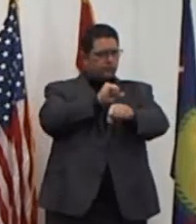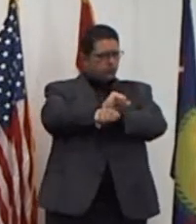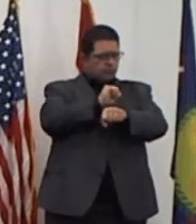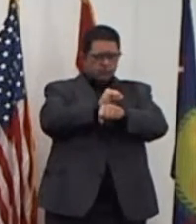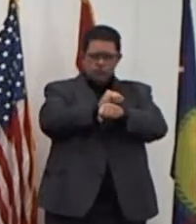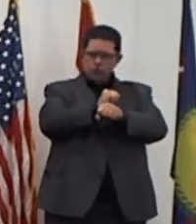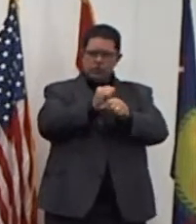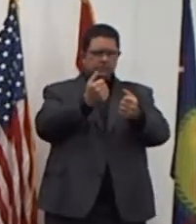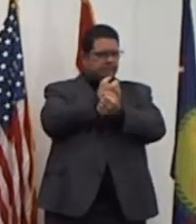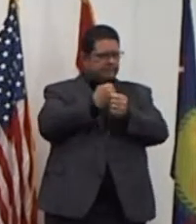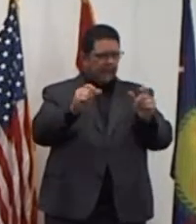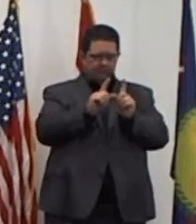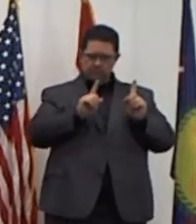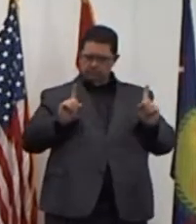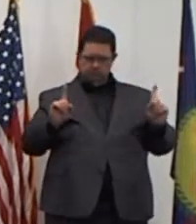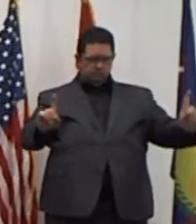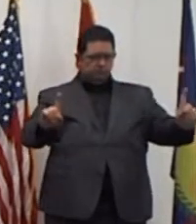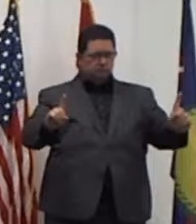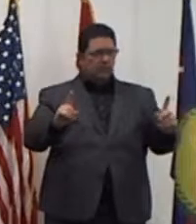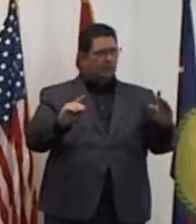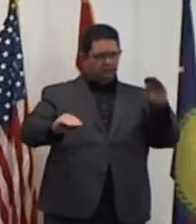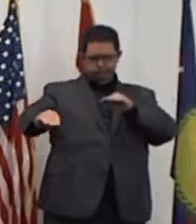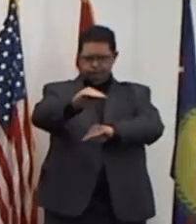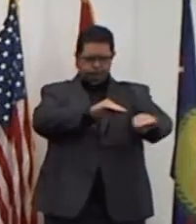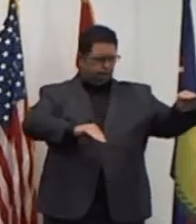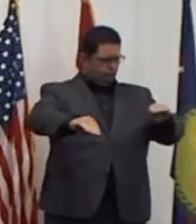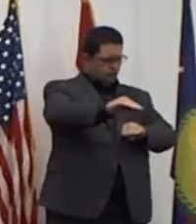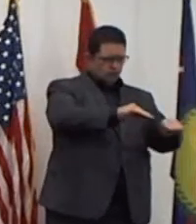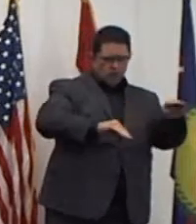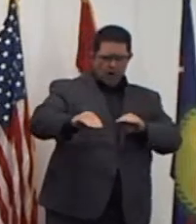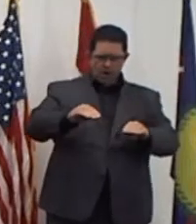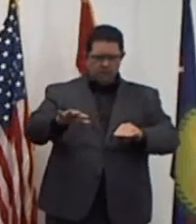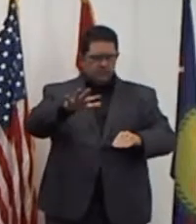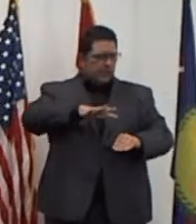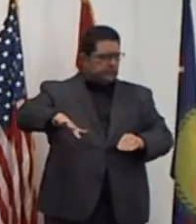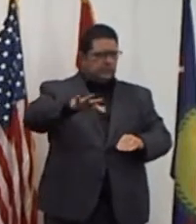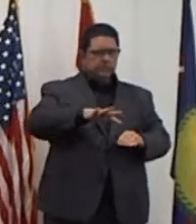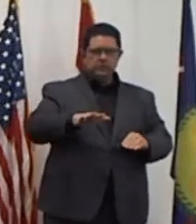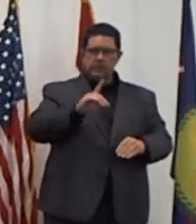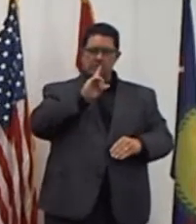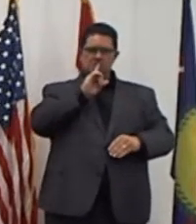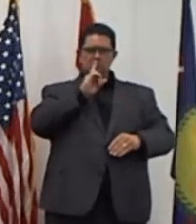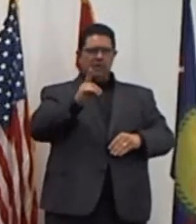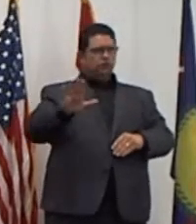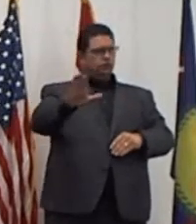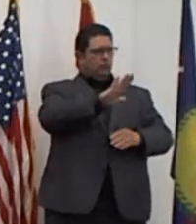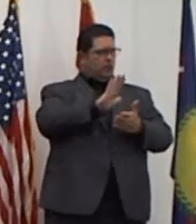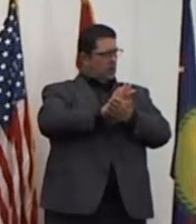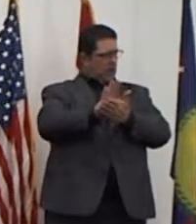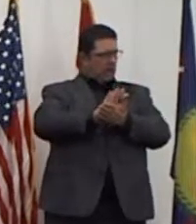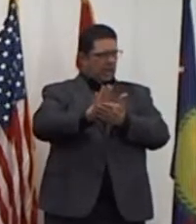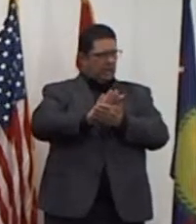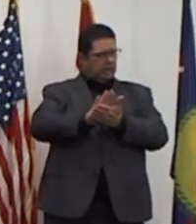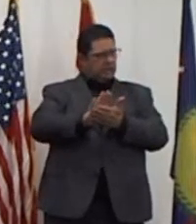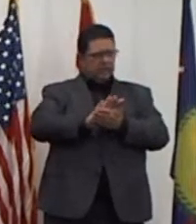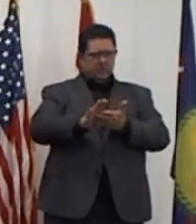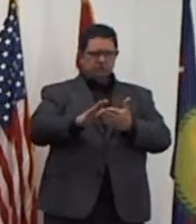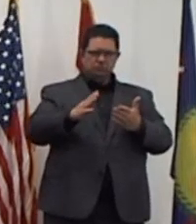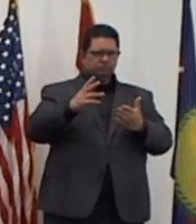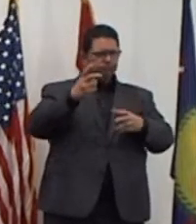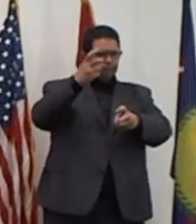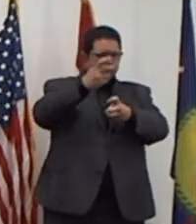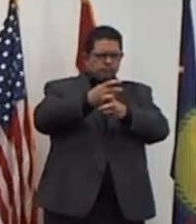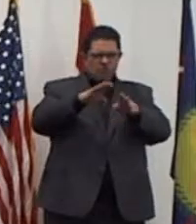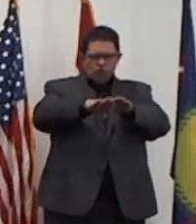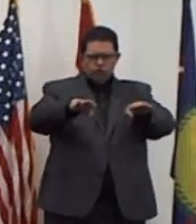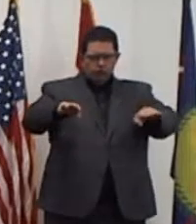apart. They had rearranged spaces, and they had made sure that their cleaning surfaces, their hard surfaces were constantly